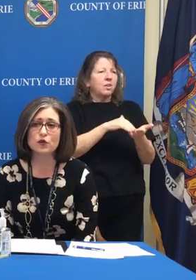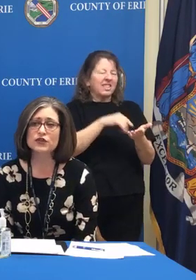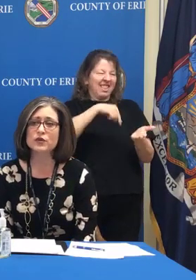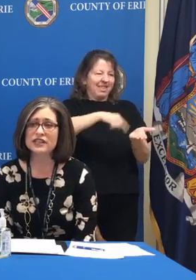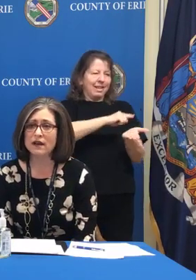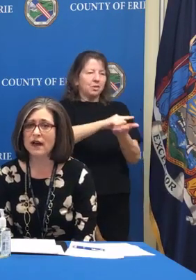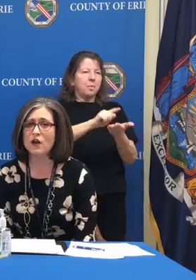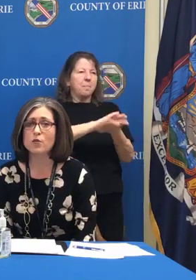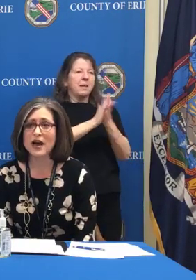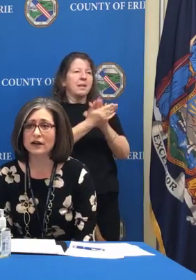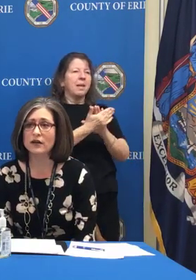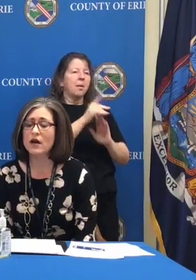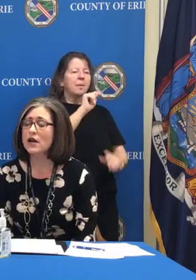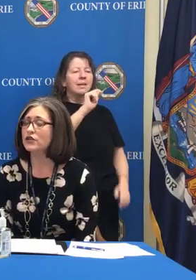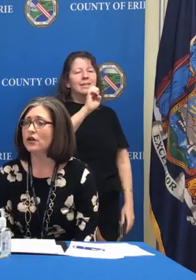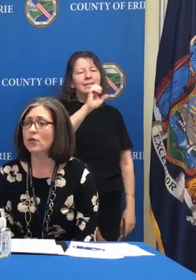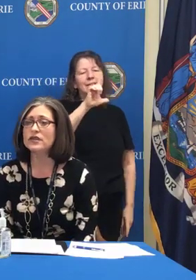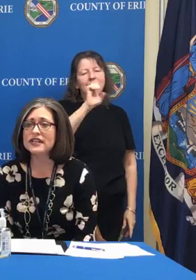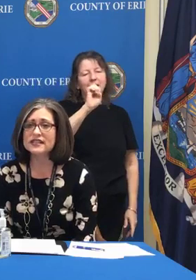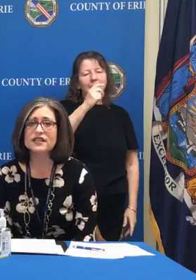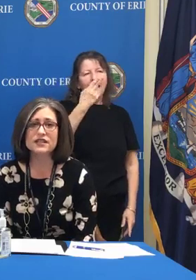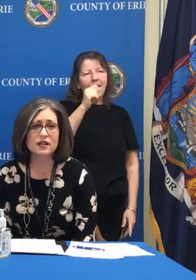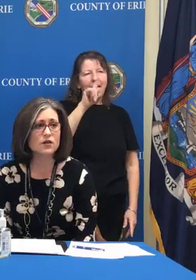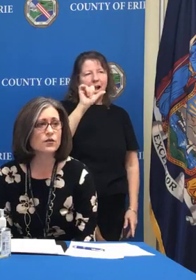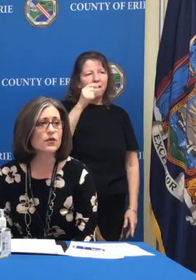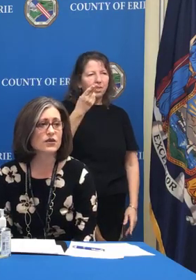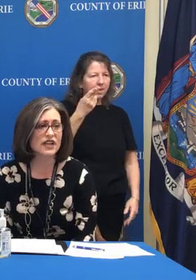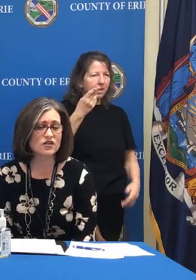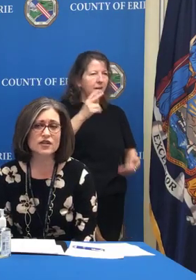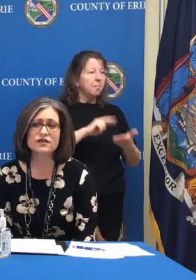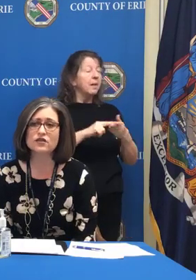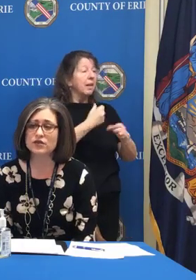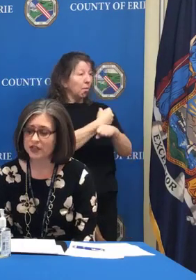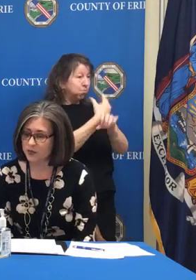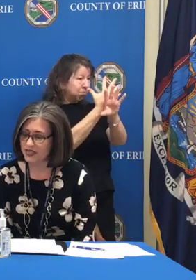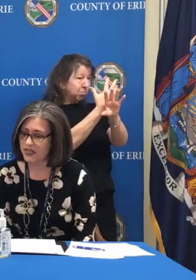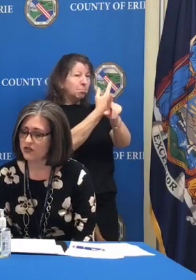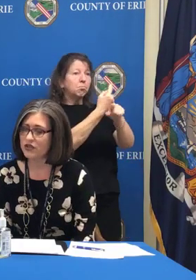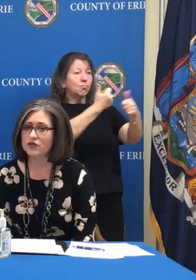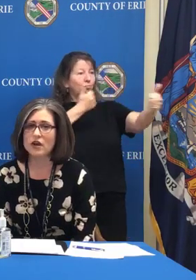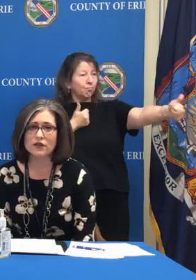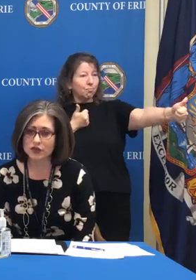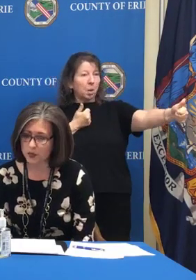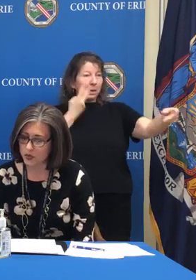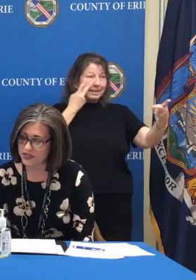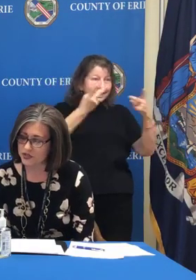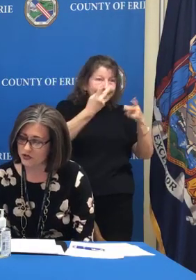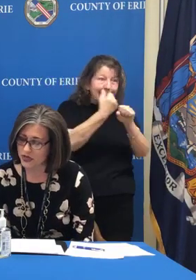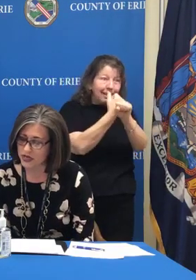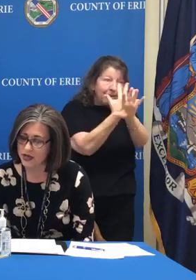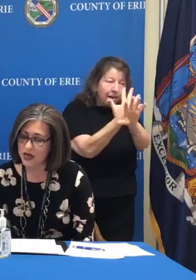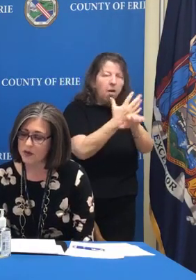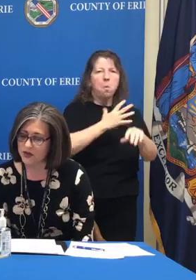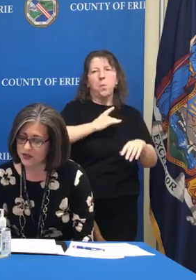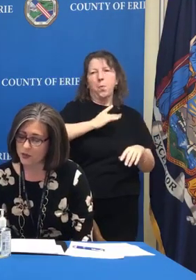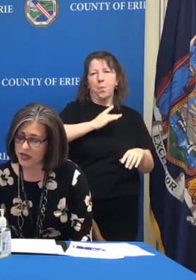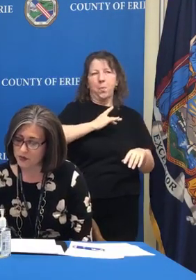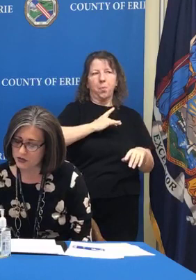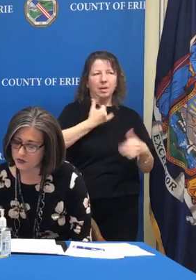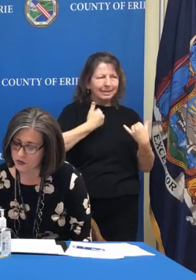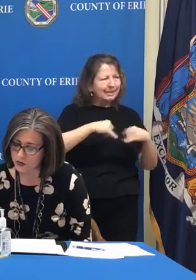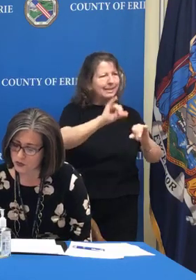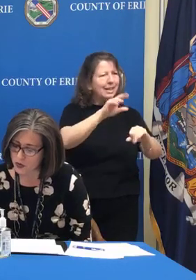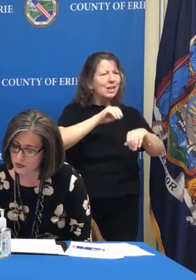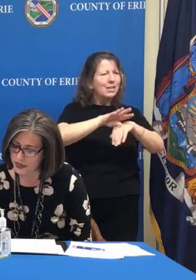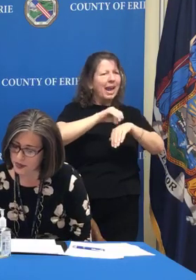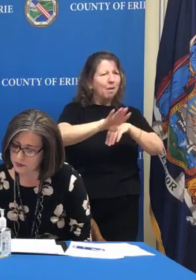week moved to a telehealth model. So please continue those sessions, those therapy sessions, or other supports that you need, because they'll be able to